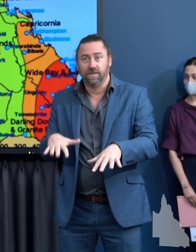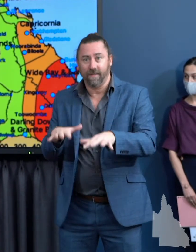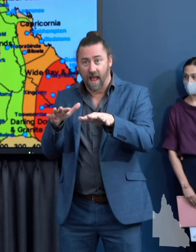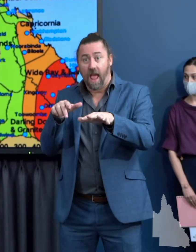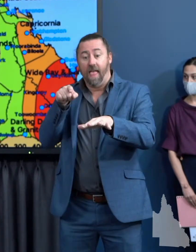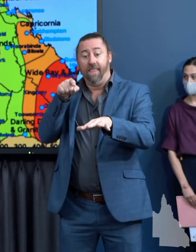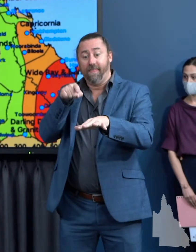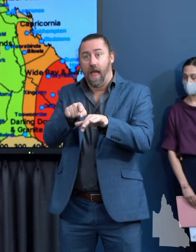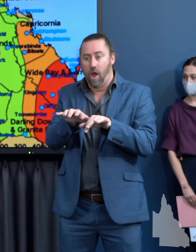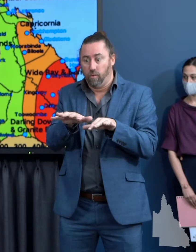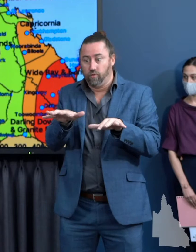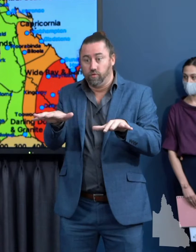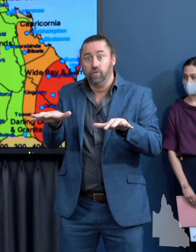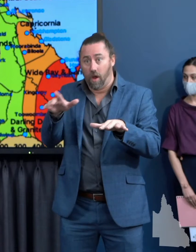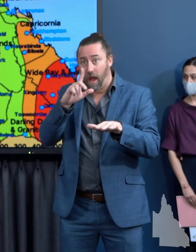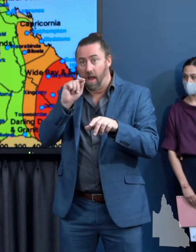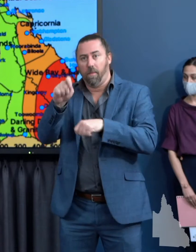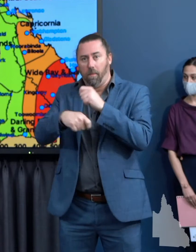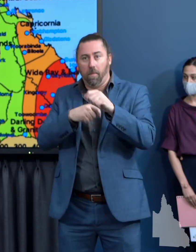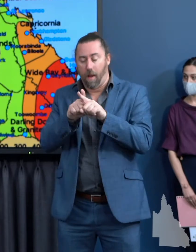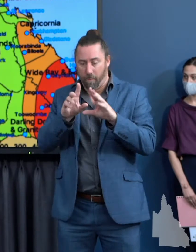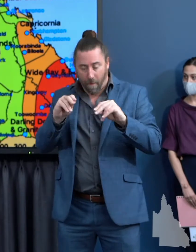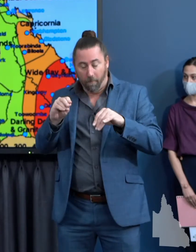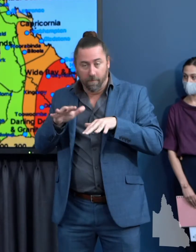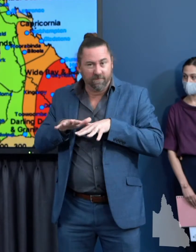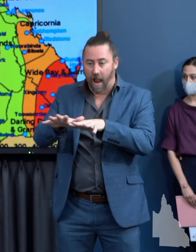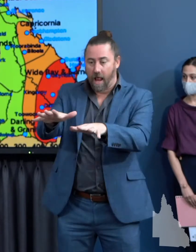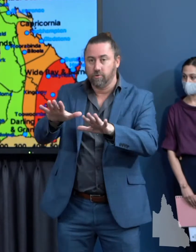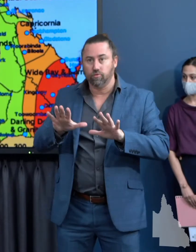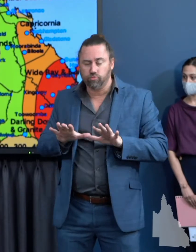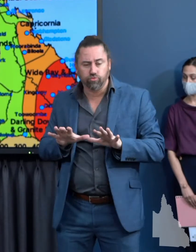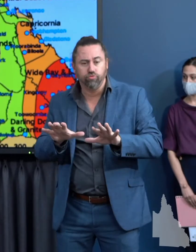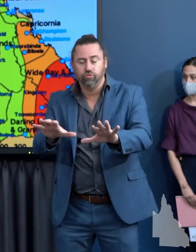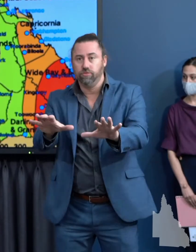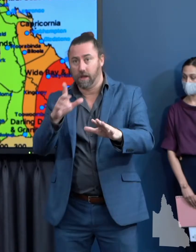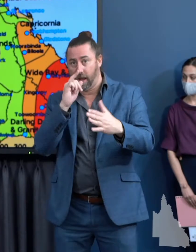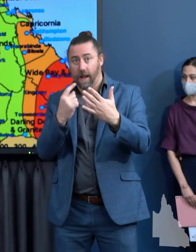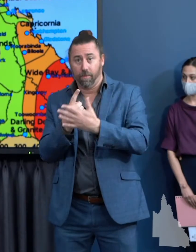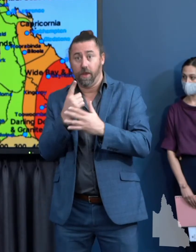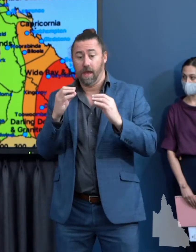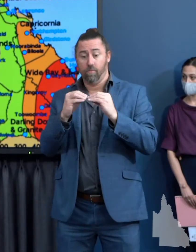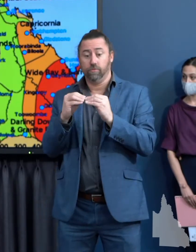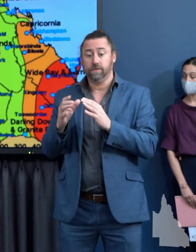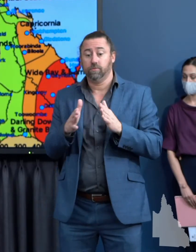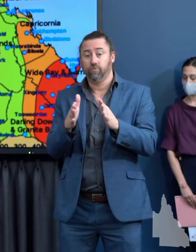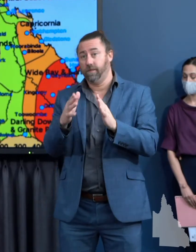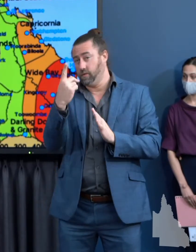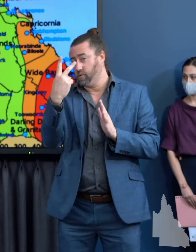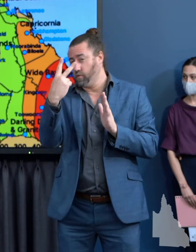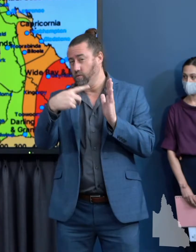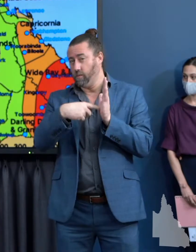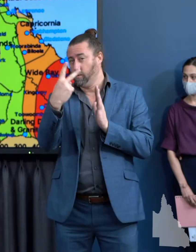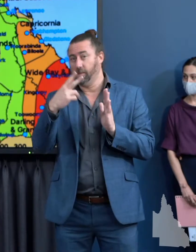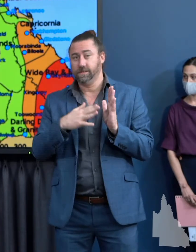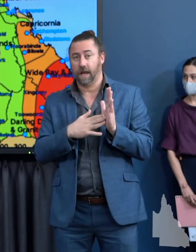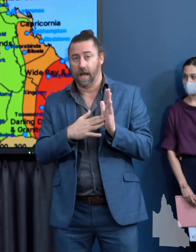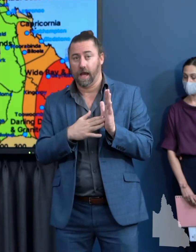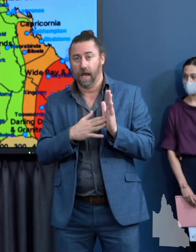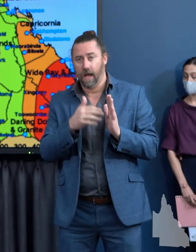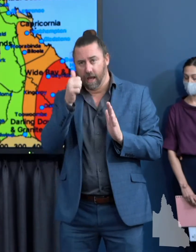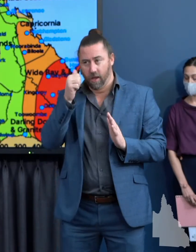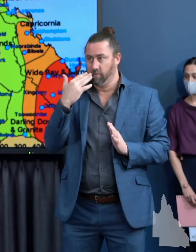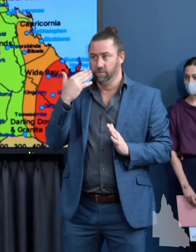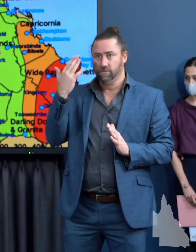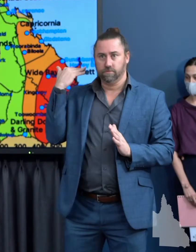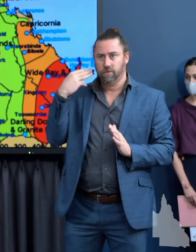flash flooding as well. And at the moment, the Brisbane River is 2.2 metres, so that's well below that major peak